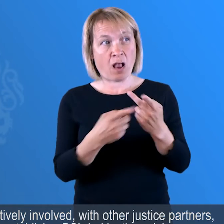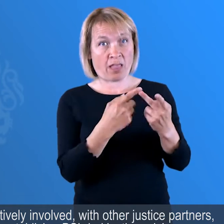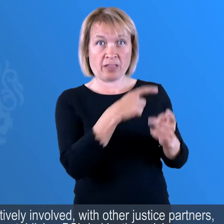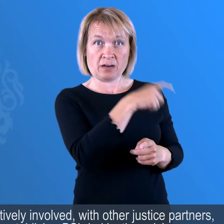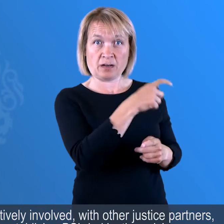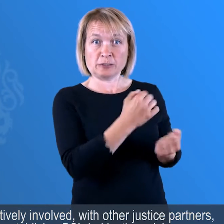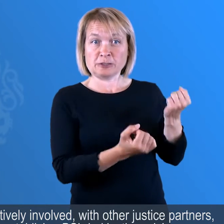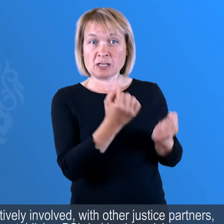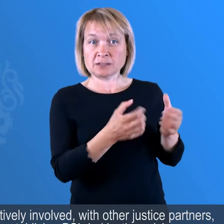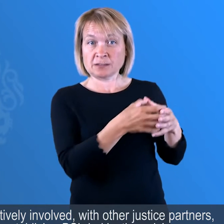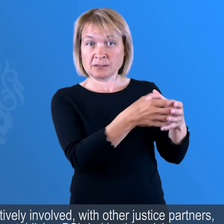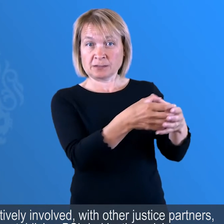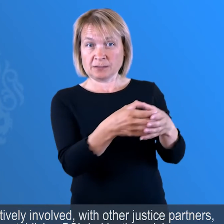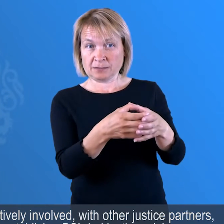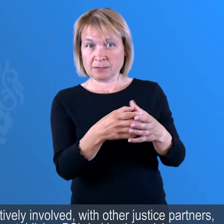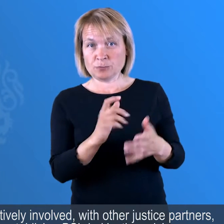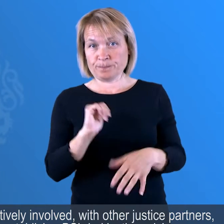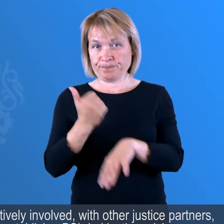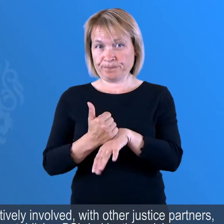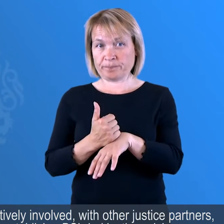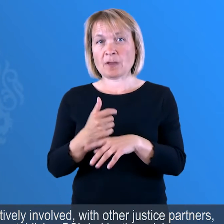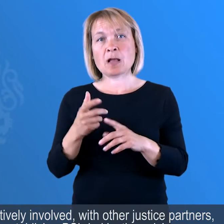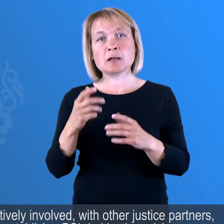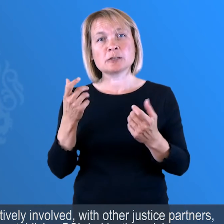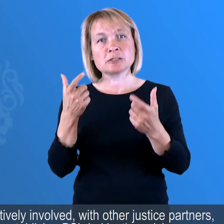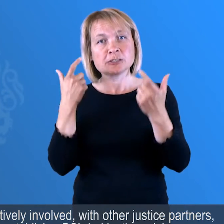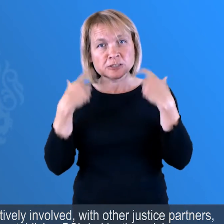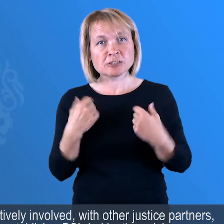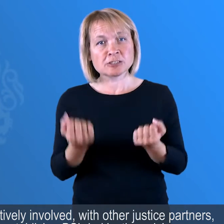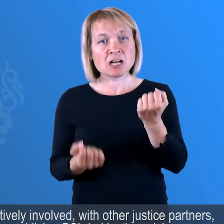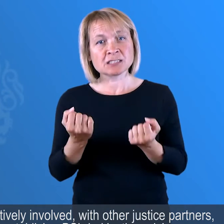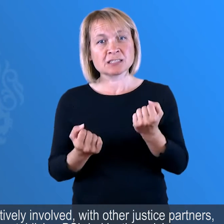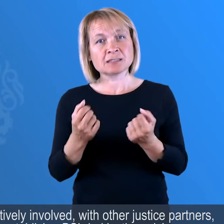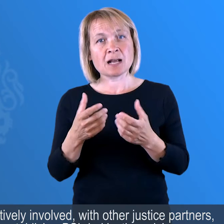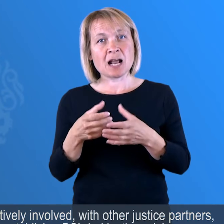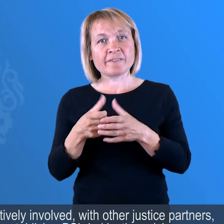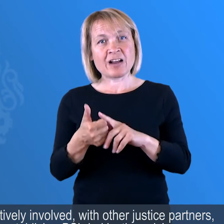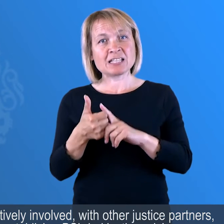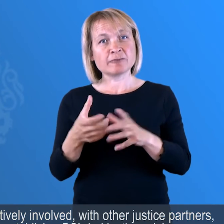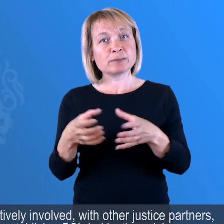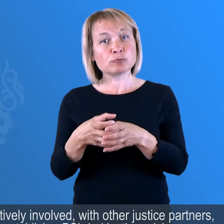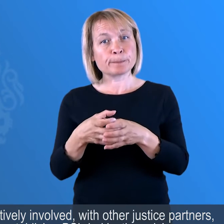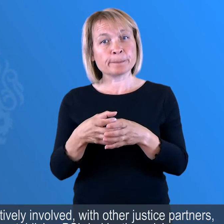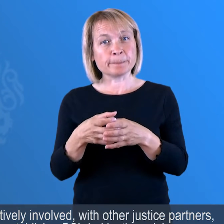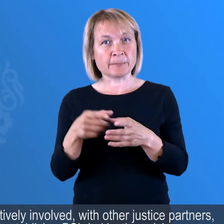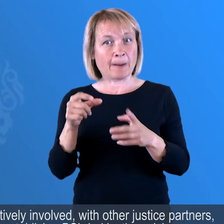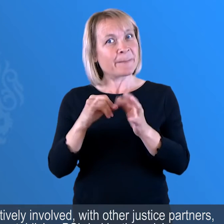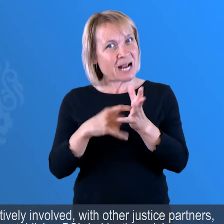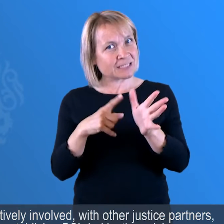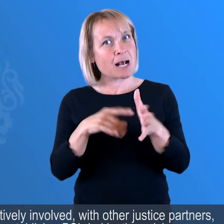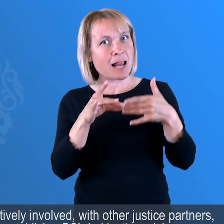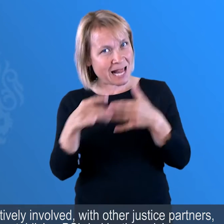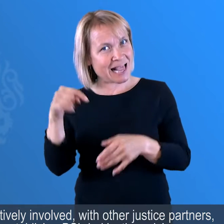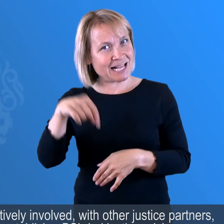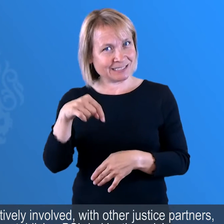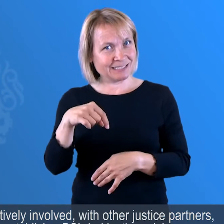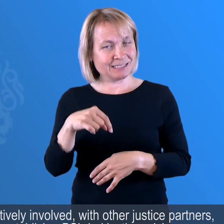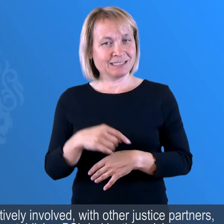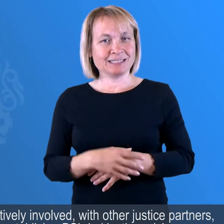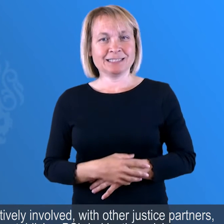We are actively involved with other justice partners in the work to establish a BSL-led Justice Advisory Group.